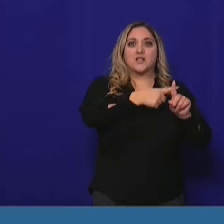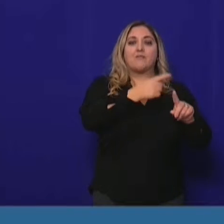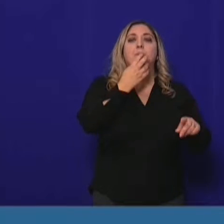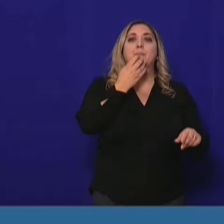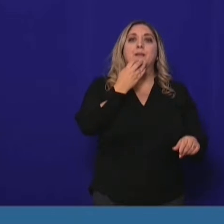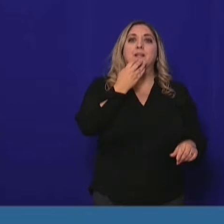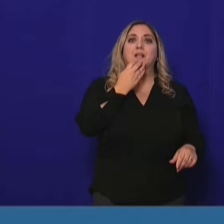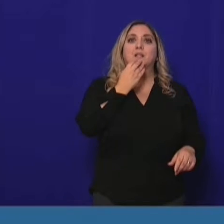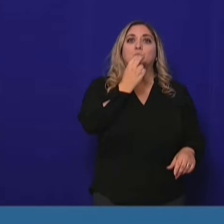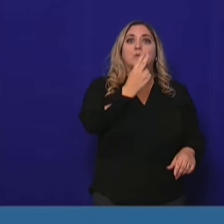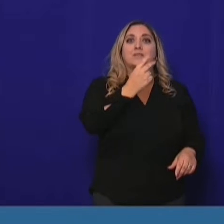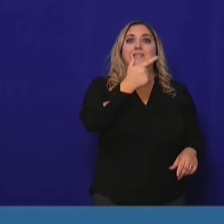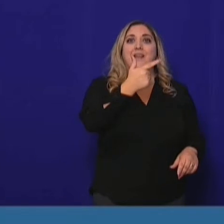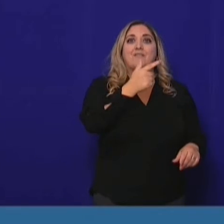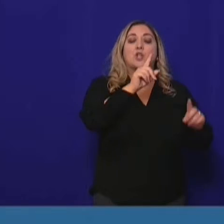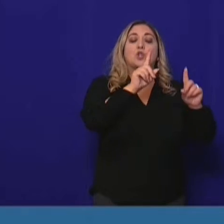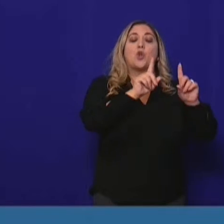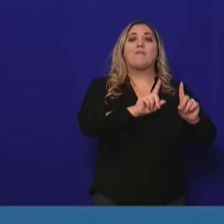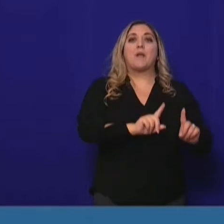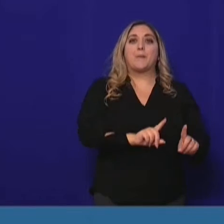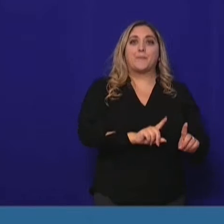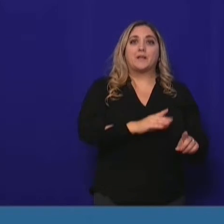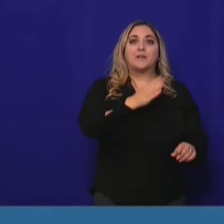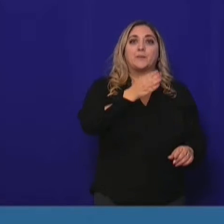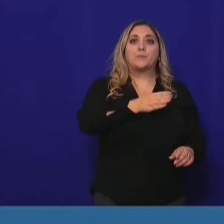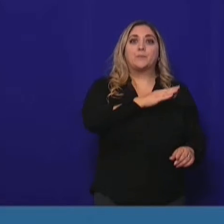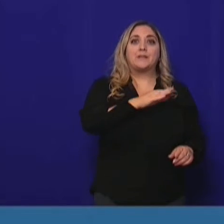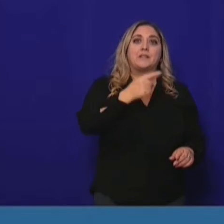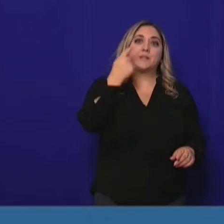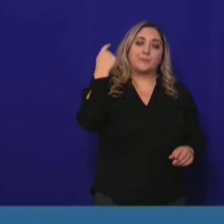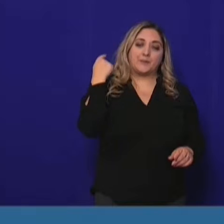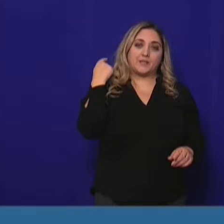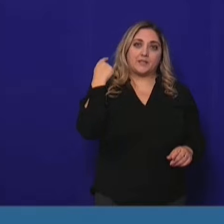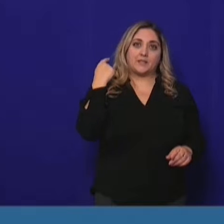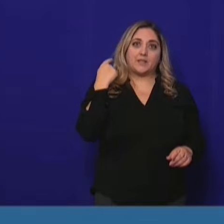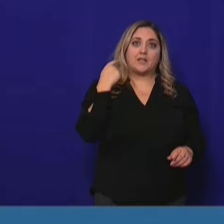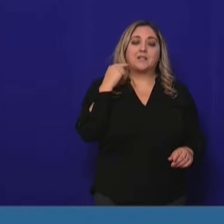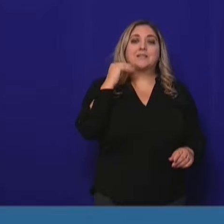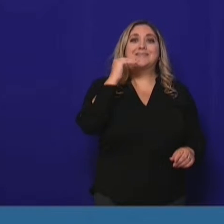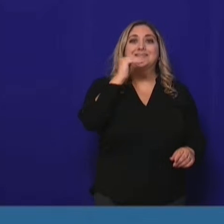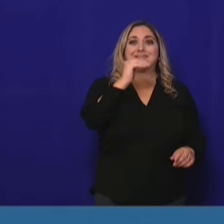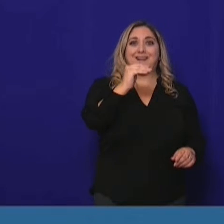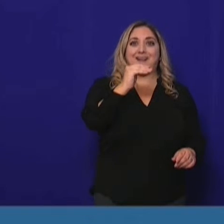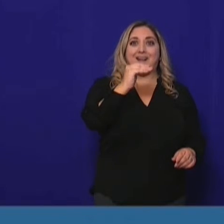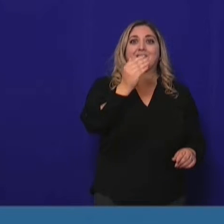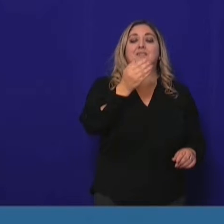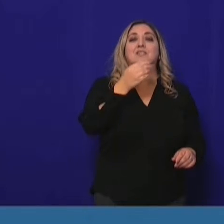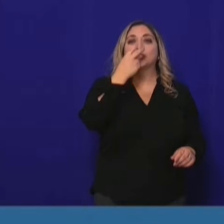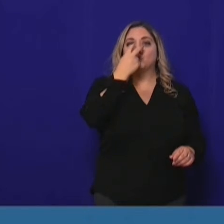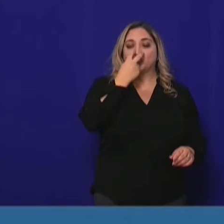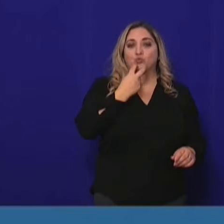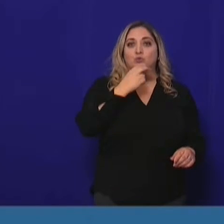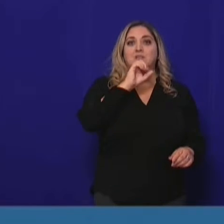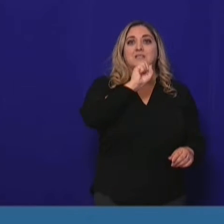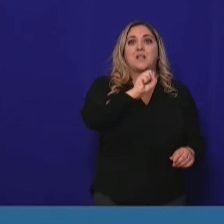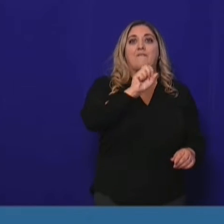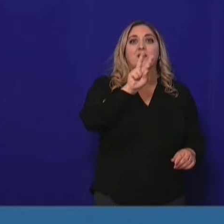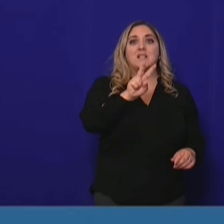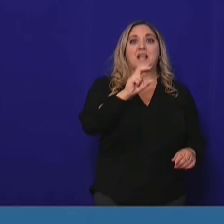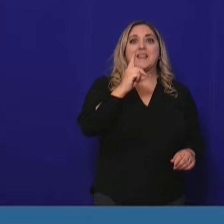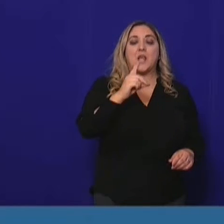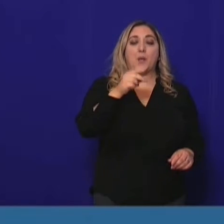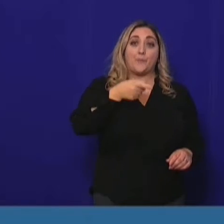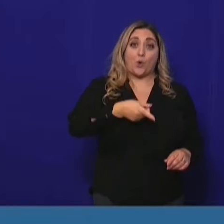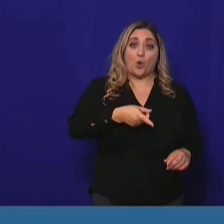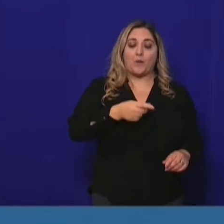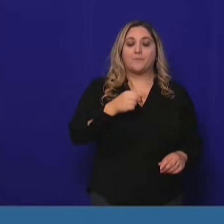COVID fis-27 ta' Novembru u miet il-bira fir-residenza ta' San Vincenz de Paul. Kellna wkoll